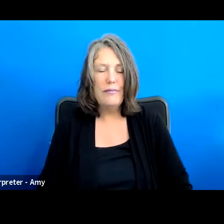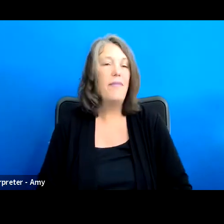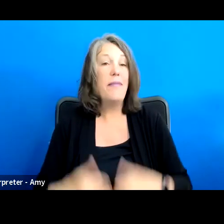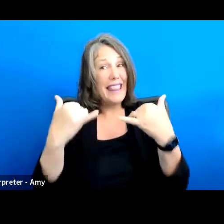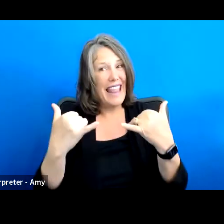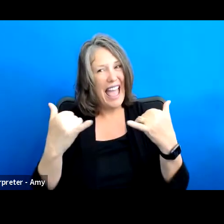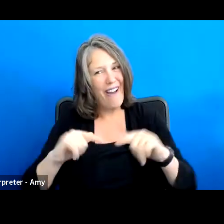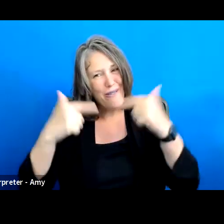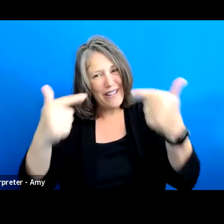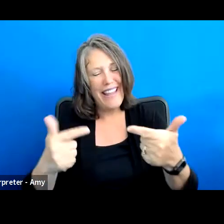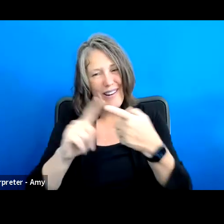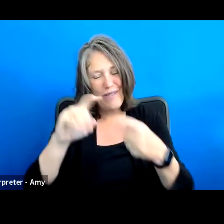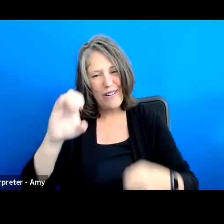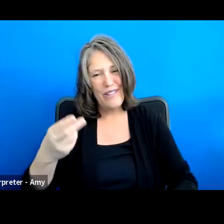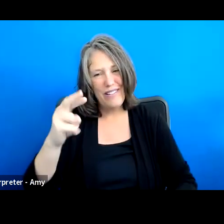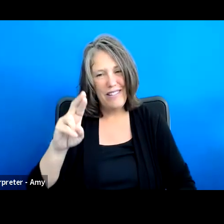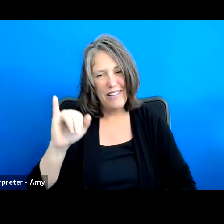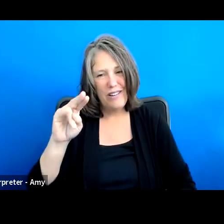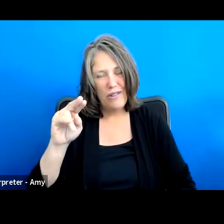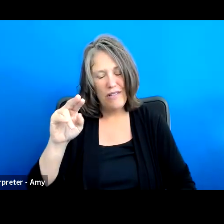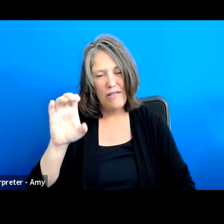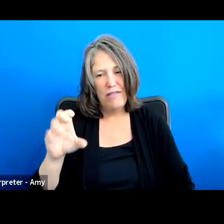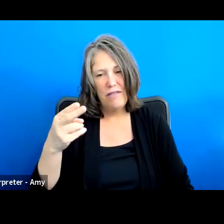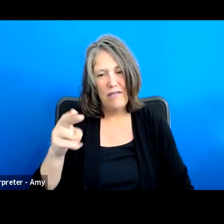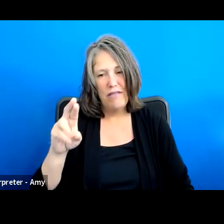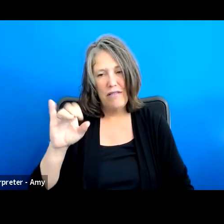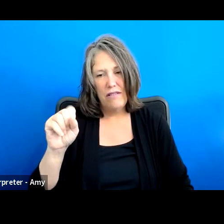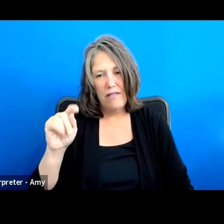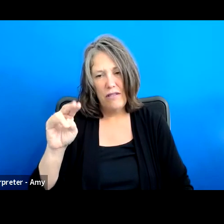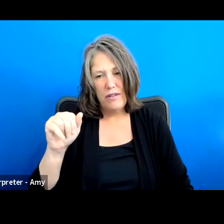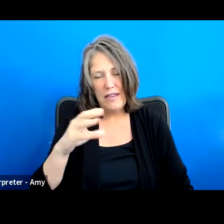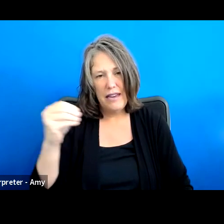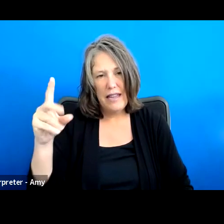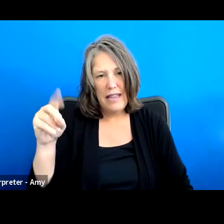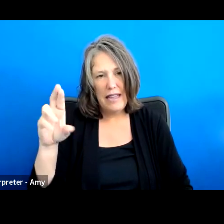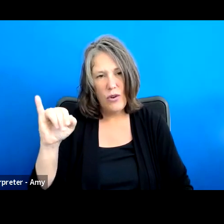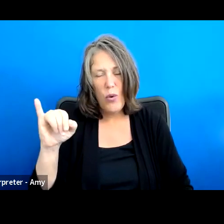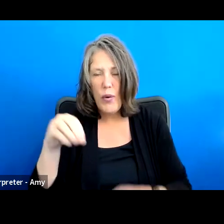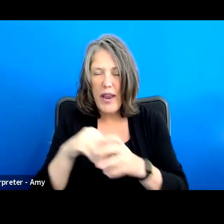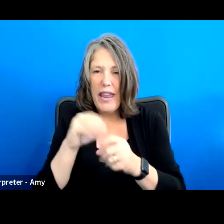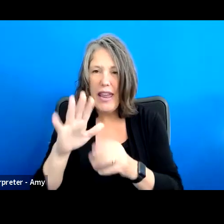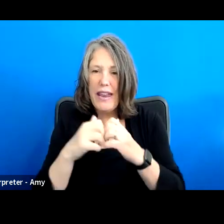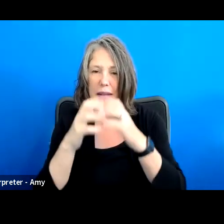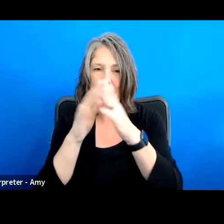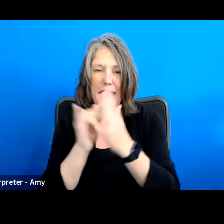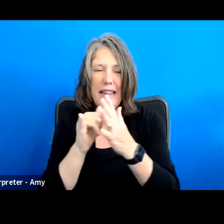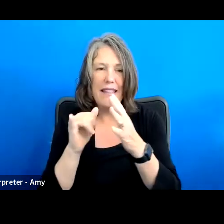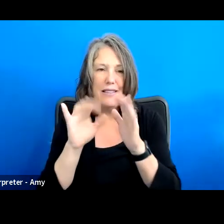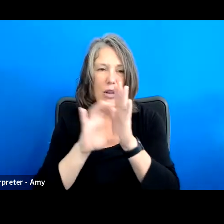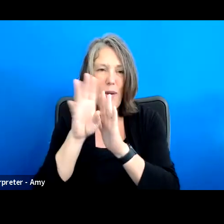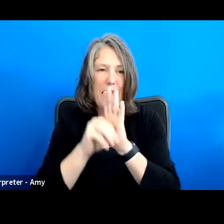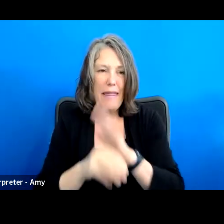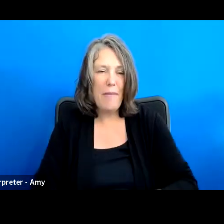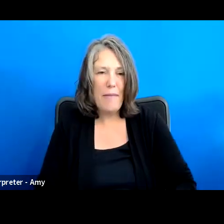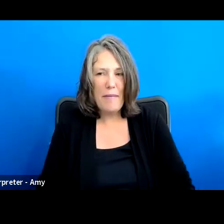Now I will hand it over to Christina and Dory to talk about their experiences in implementing this curriculum.